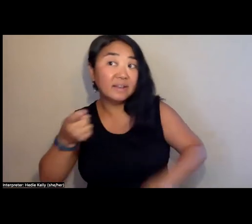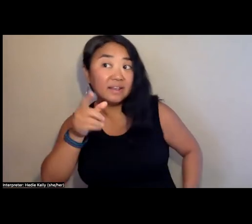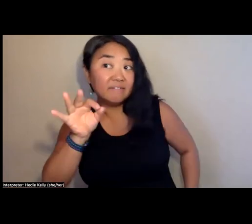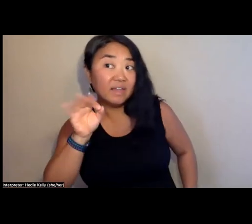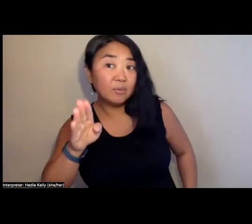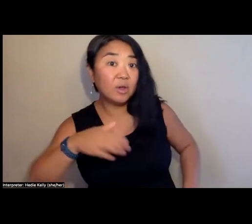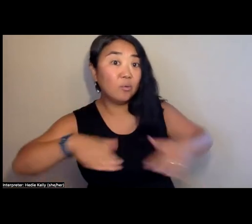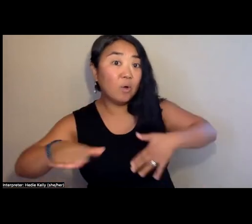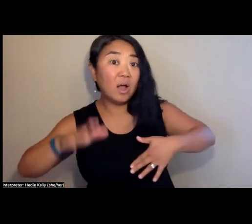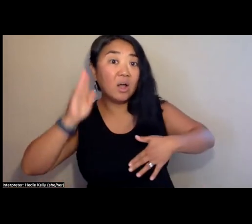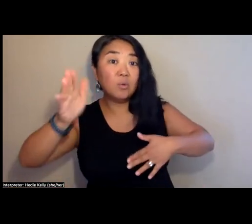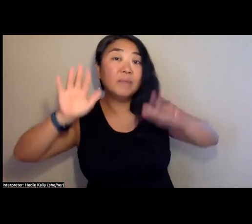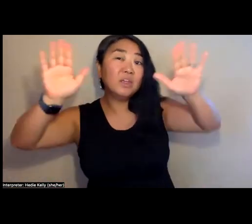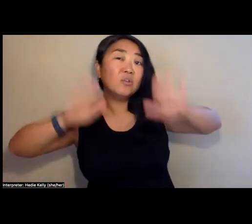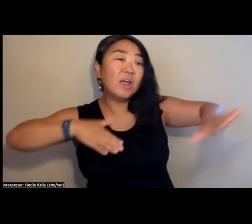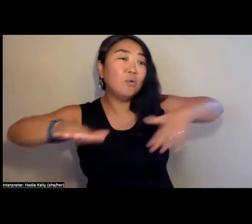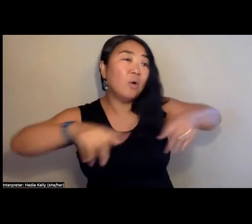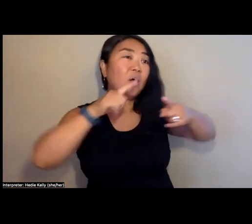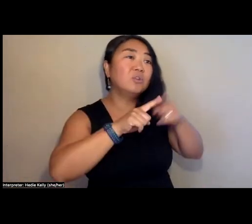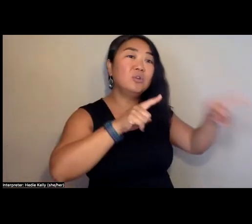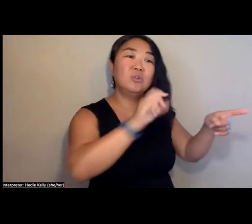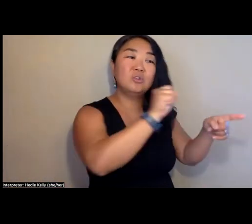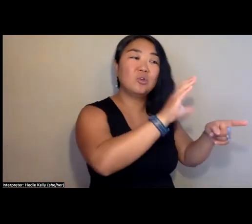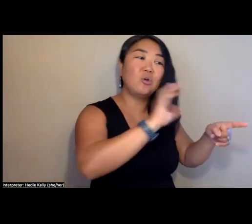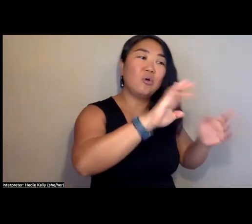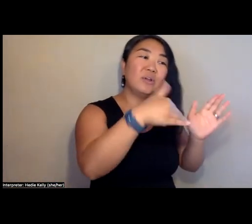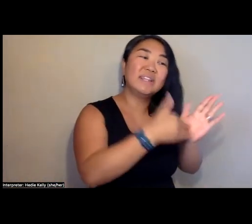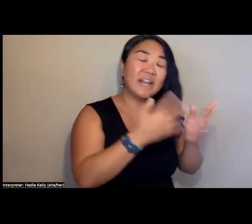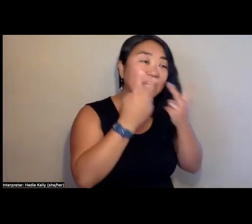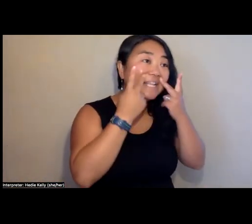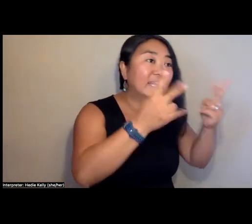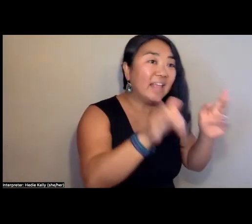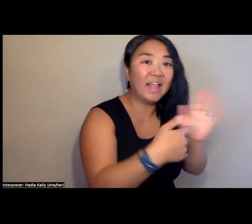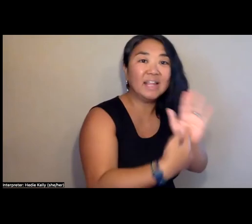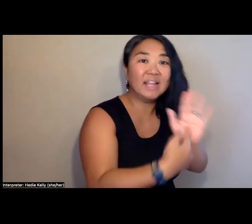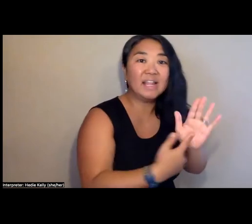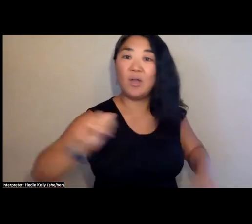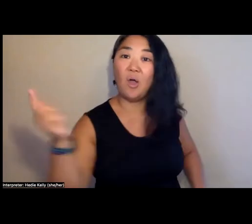through the snow to the Schuylkill Center to see that exhibit that we will have all contributed to.